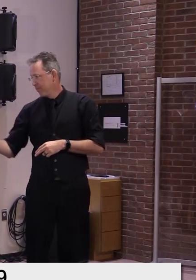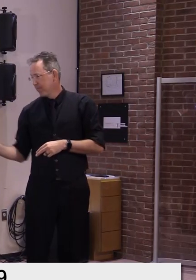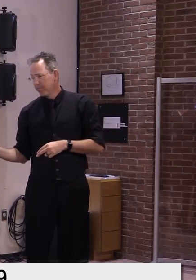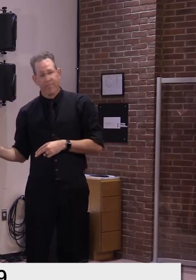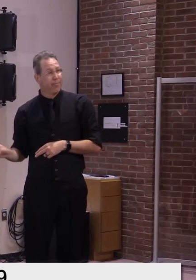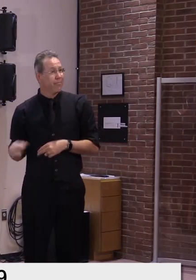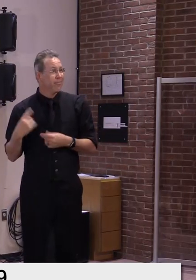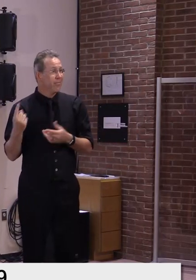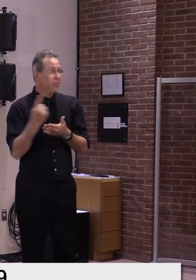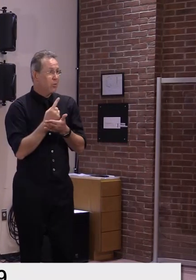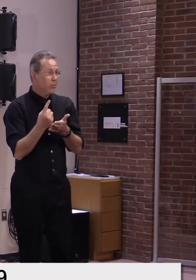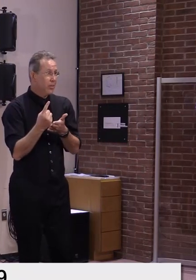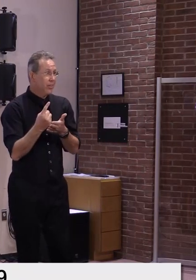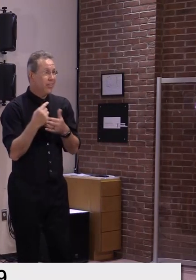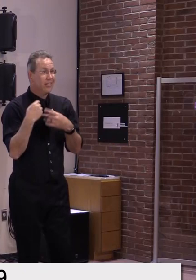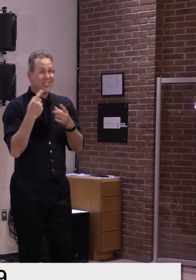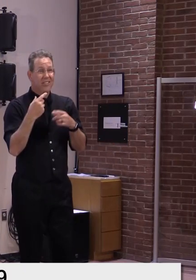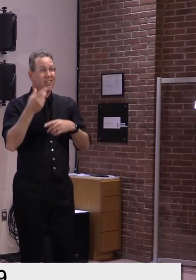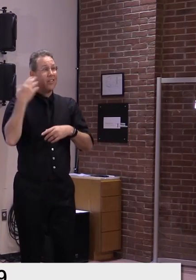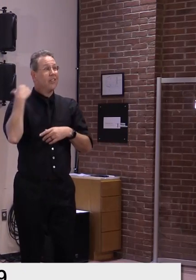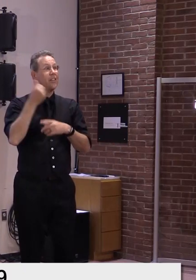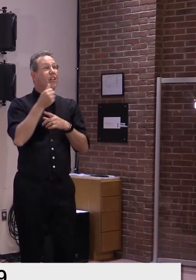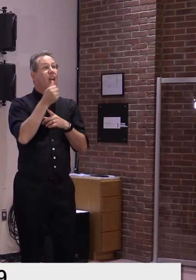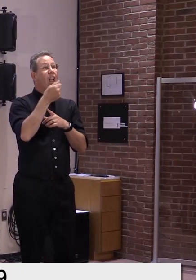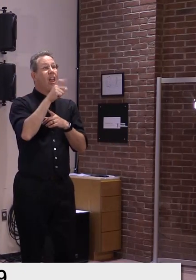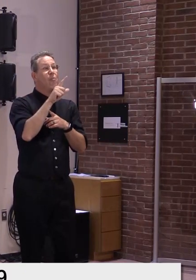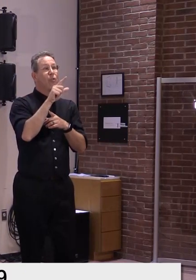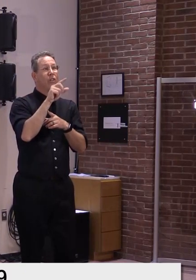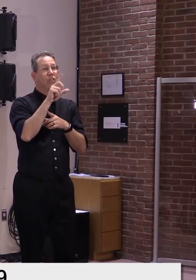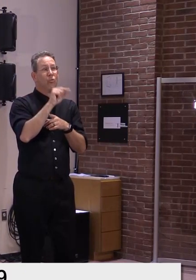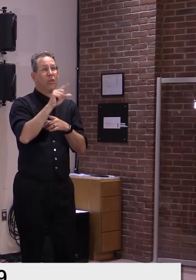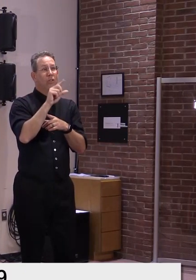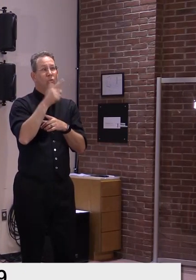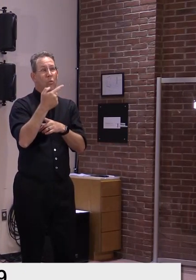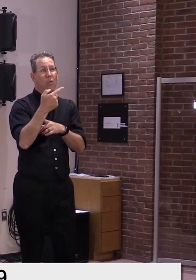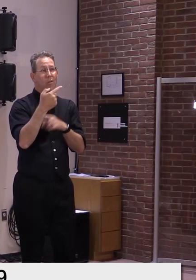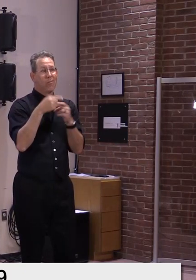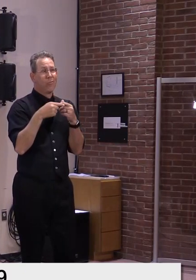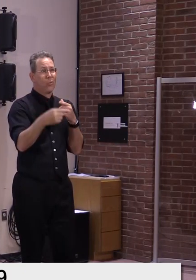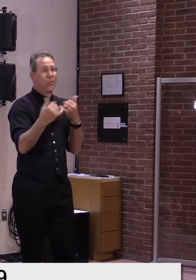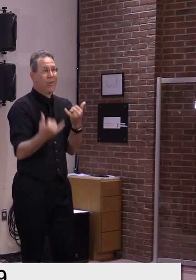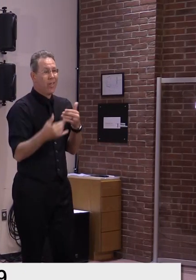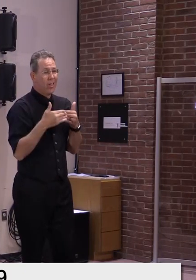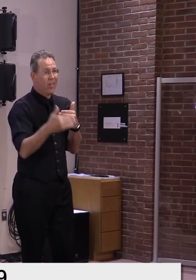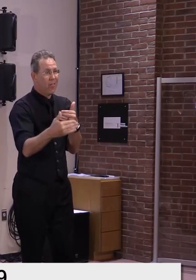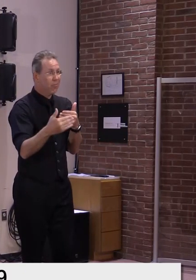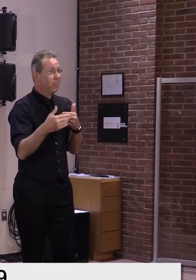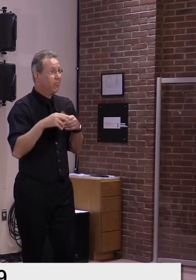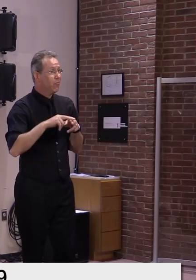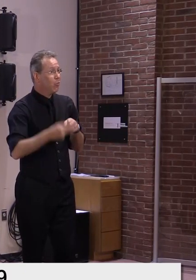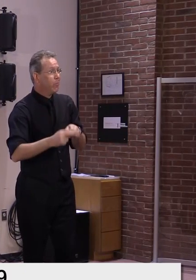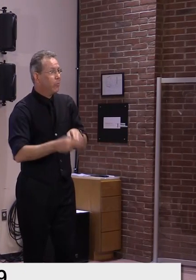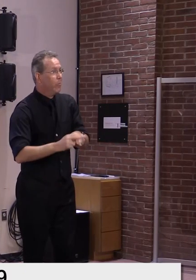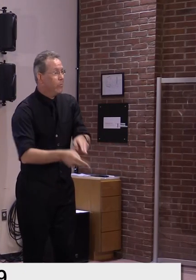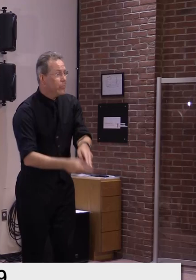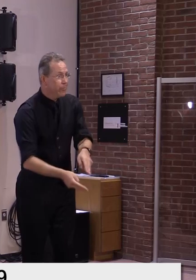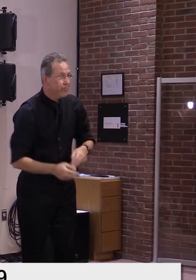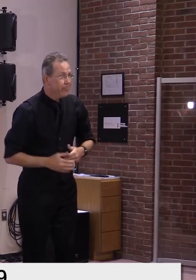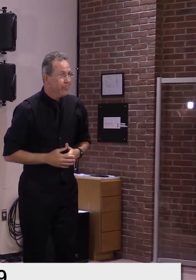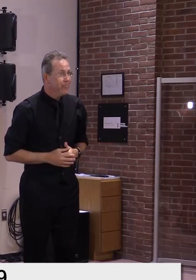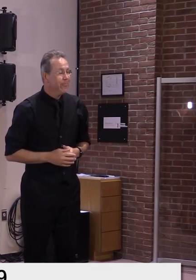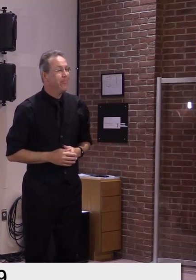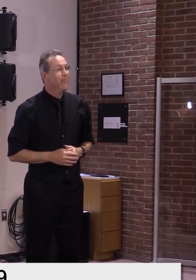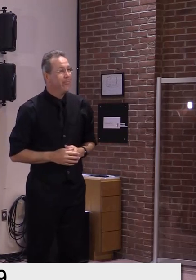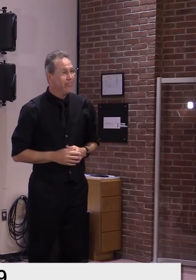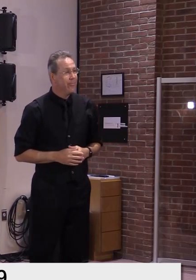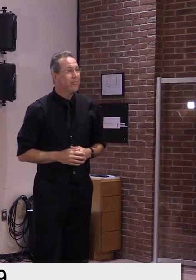April 1st, bringing our seven-day average to its lowest point in the last 6 months. Further, we're generally